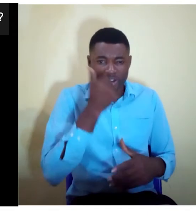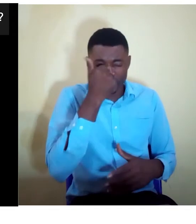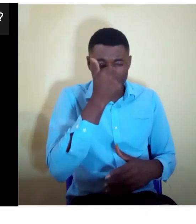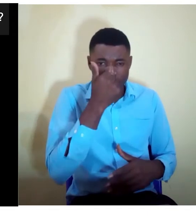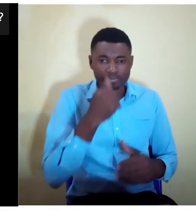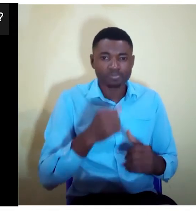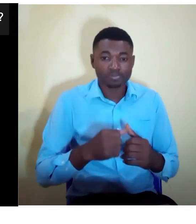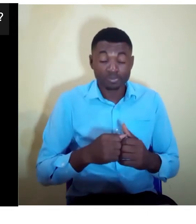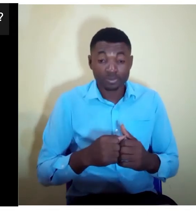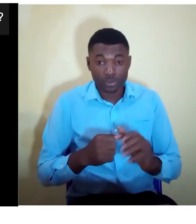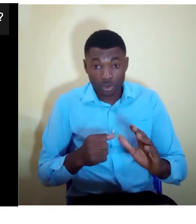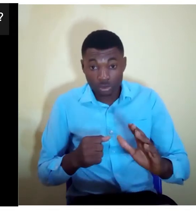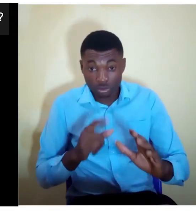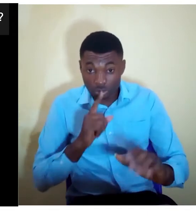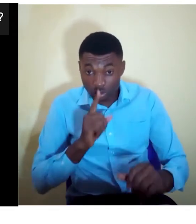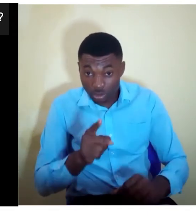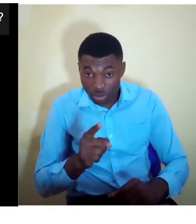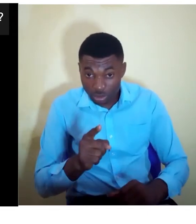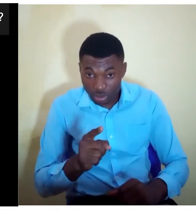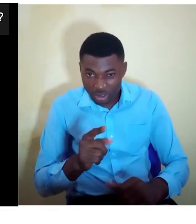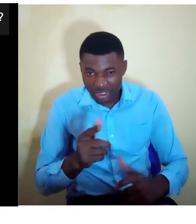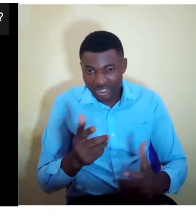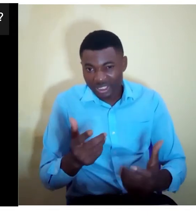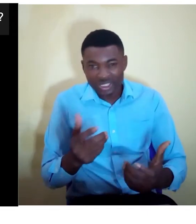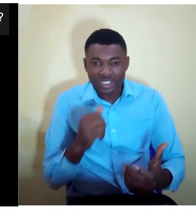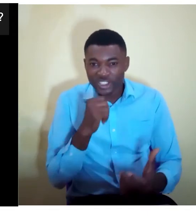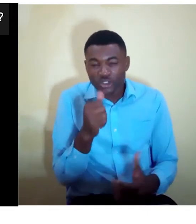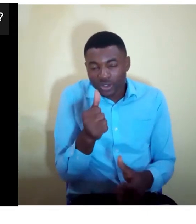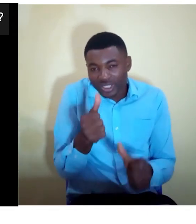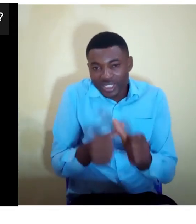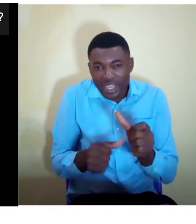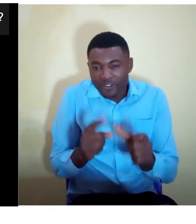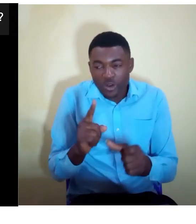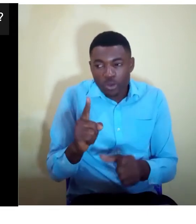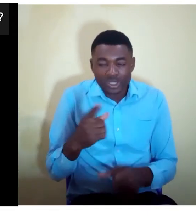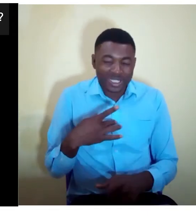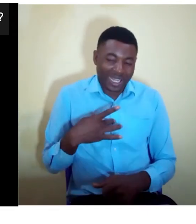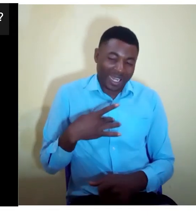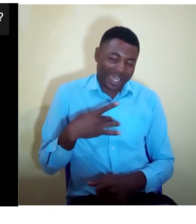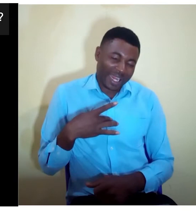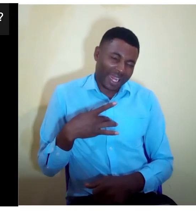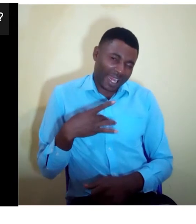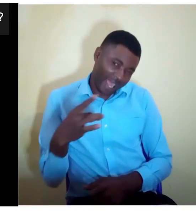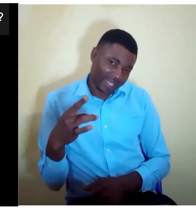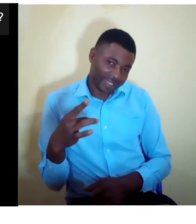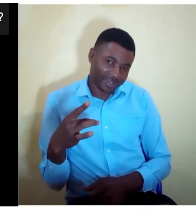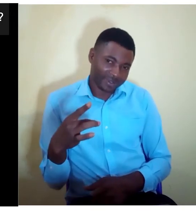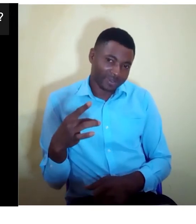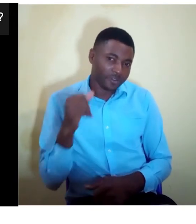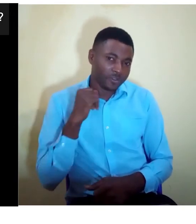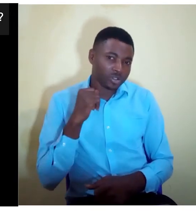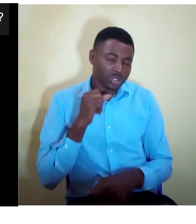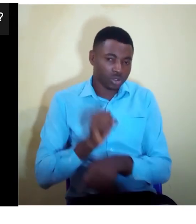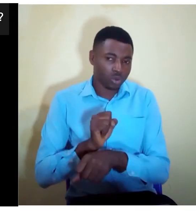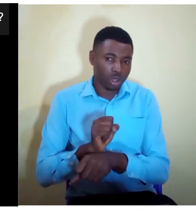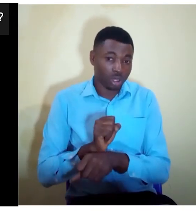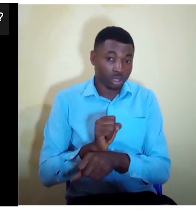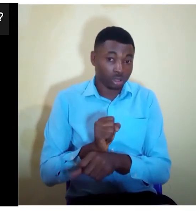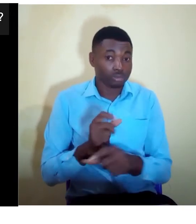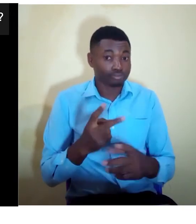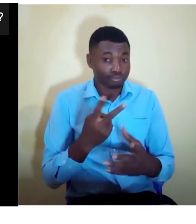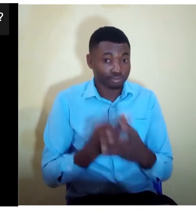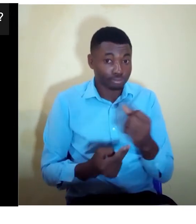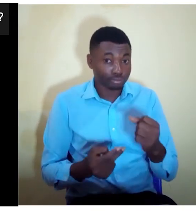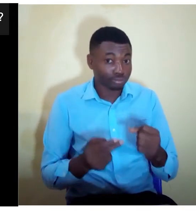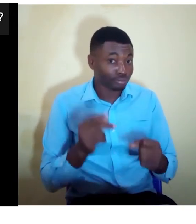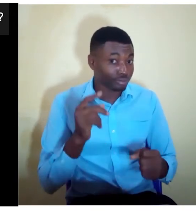true? Not everyone was a fan of the linguistic component of Foster's work, including